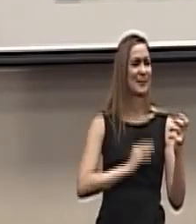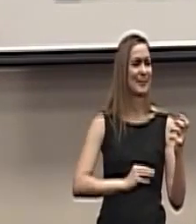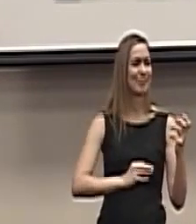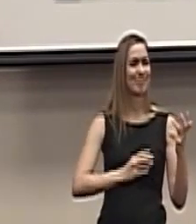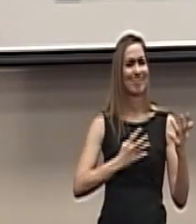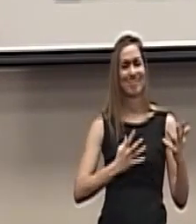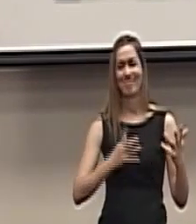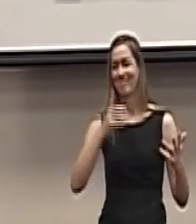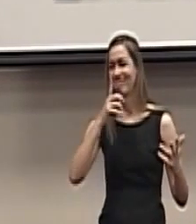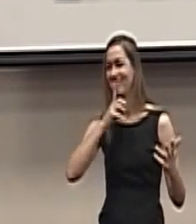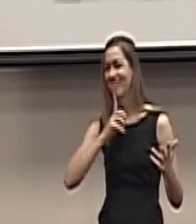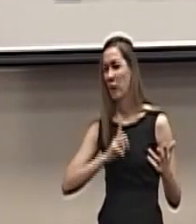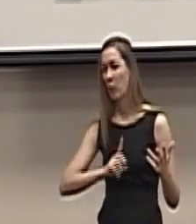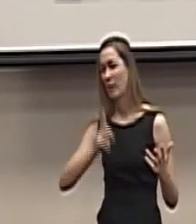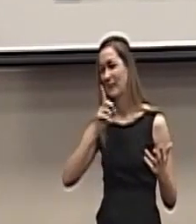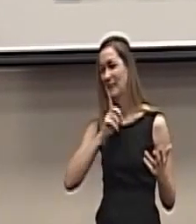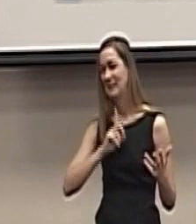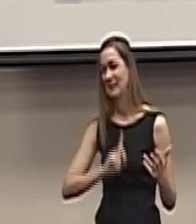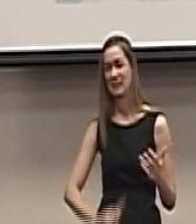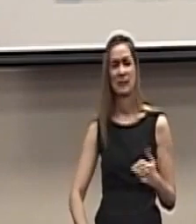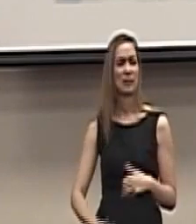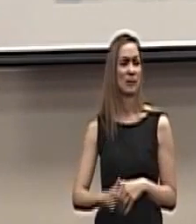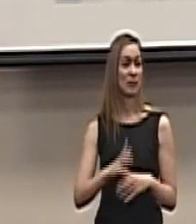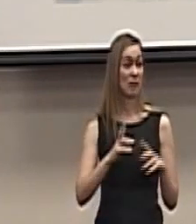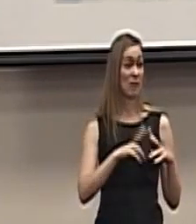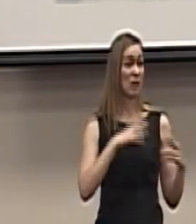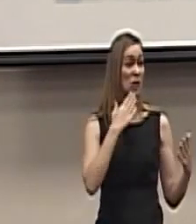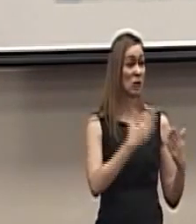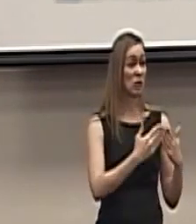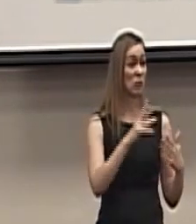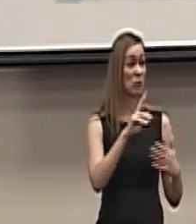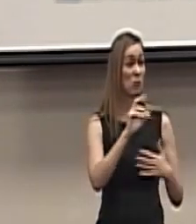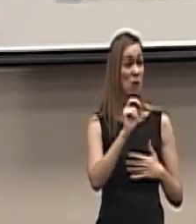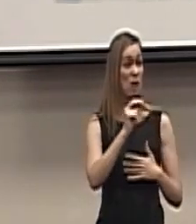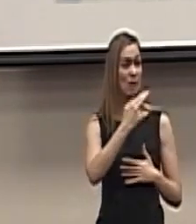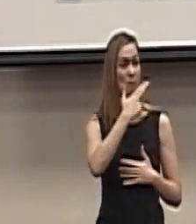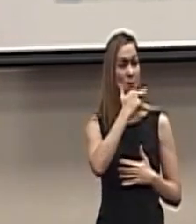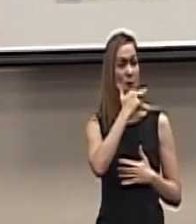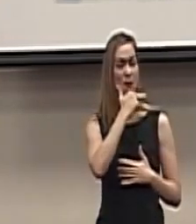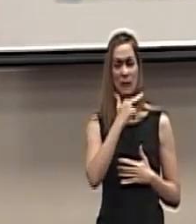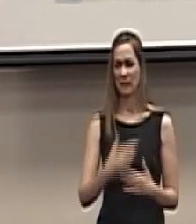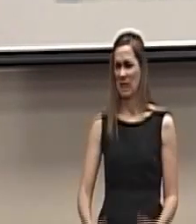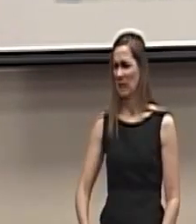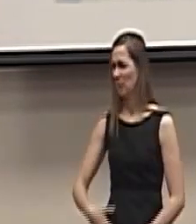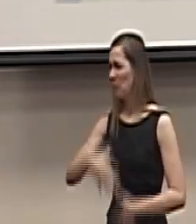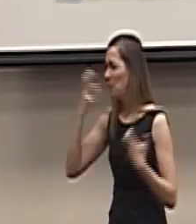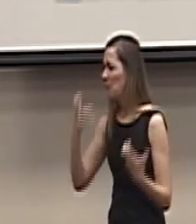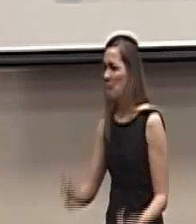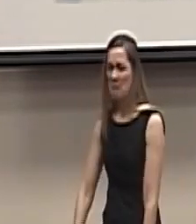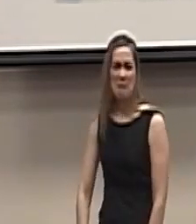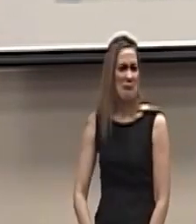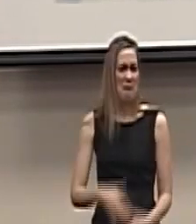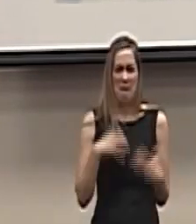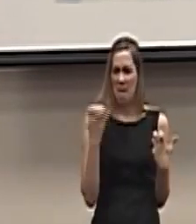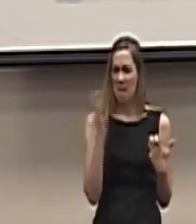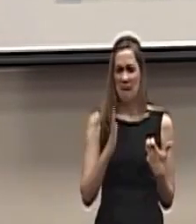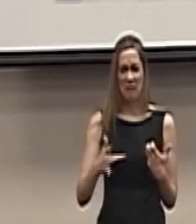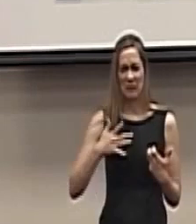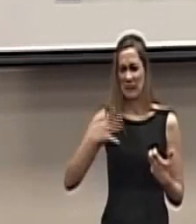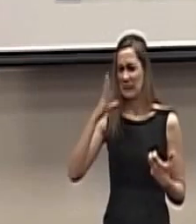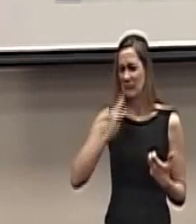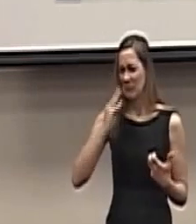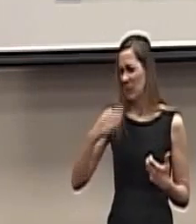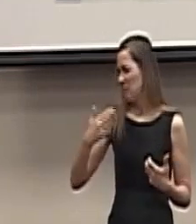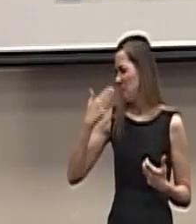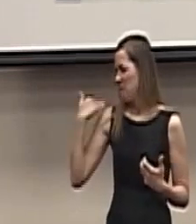some loneliness. Good. Very good. Ron, do you have one? Yeah. Anger. Just anger I'd never experienced to that degree